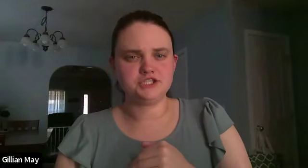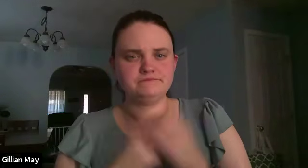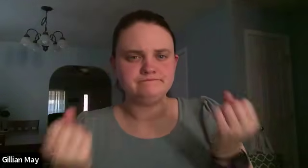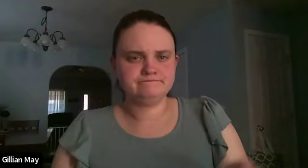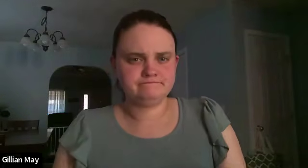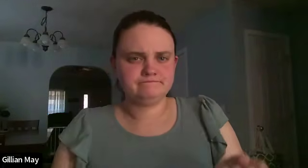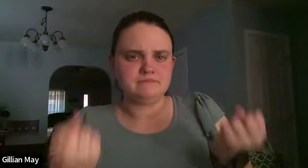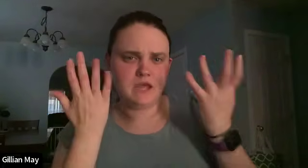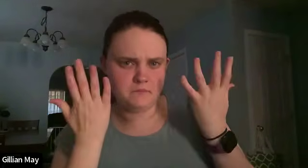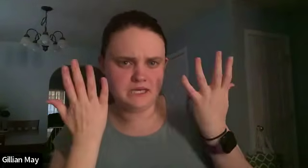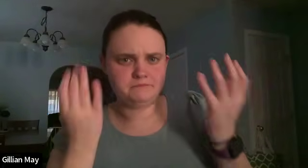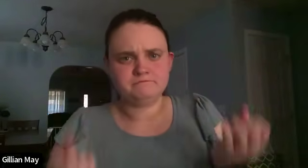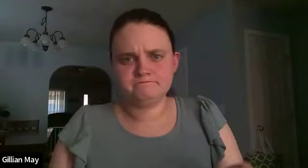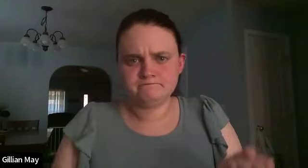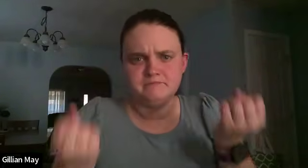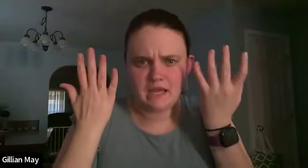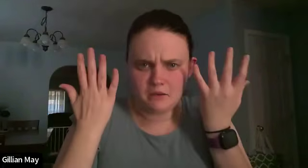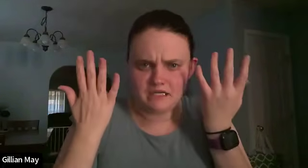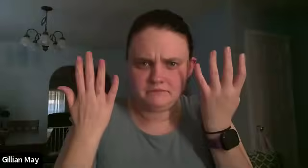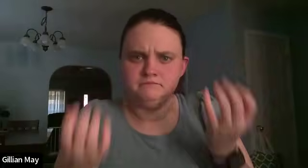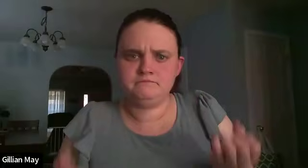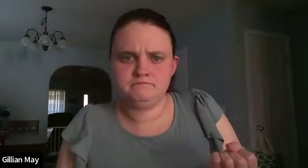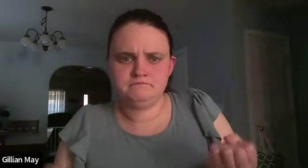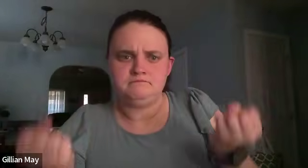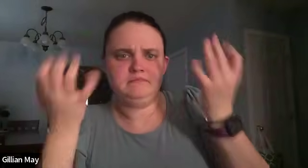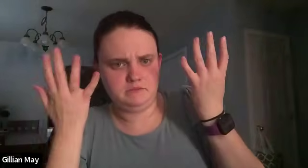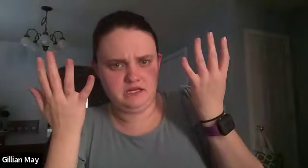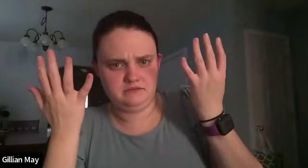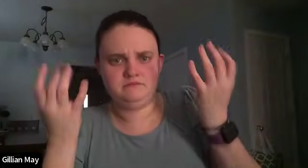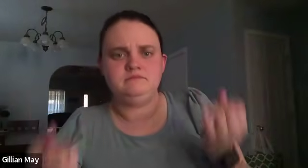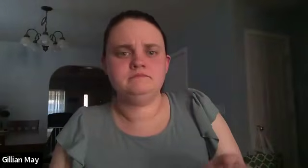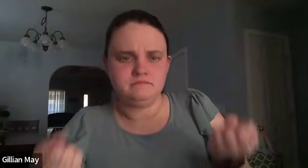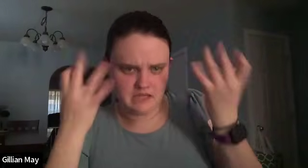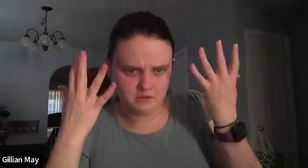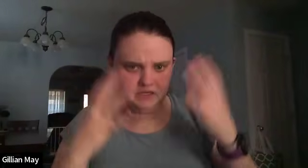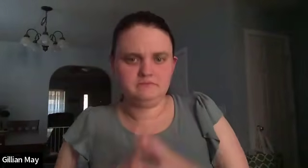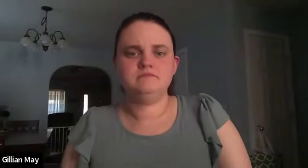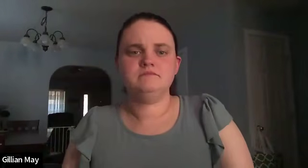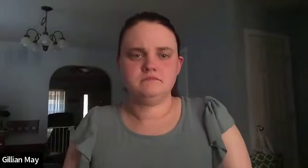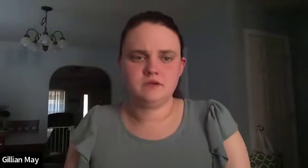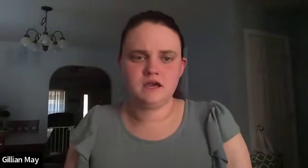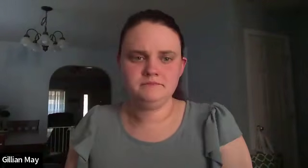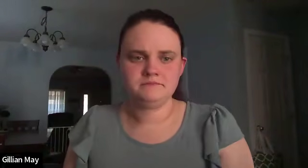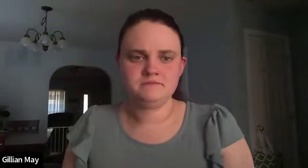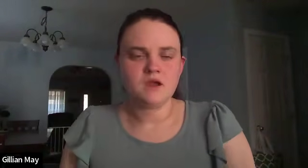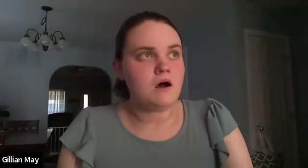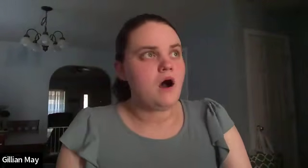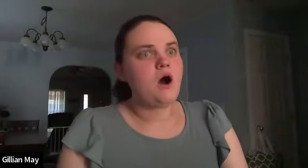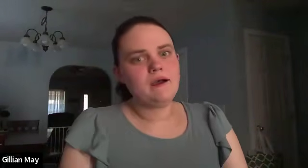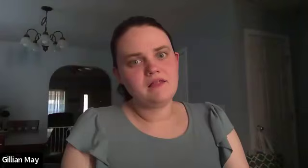much? How many? How many? How many? How many? Okay. Oh, I